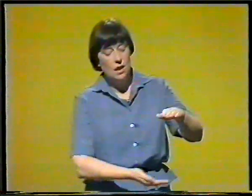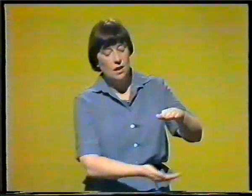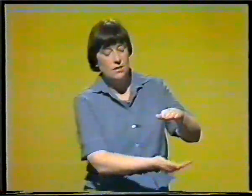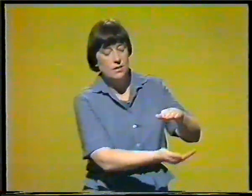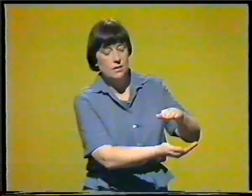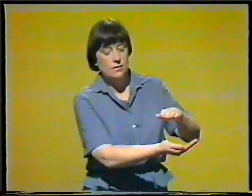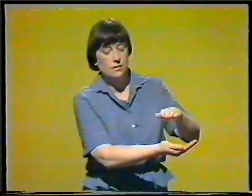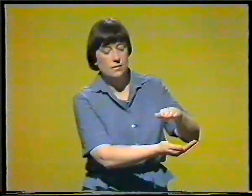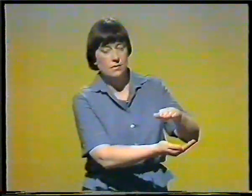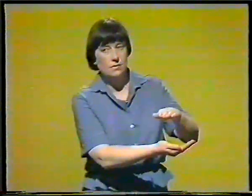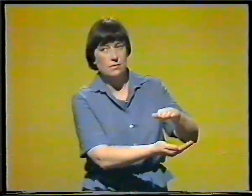Under.